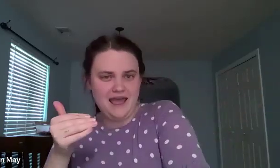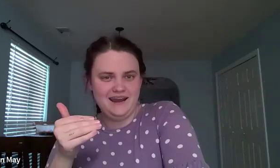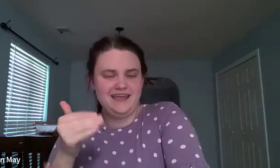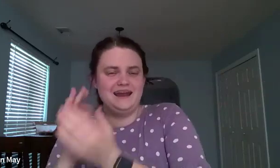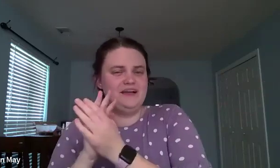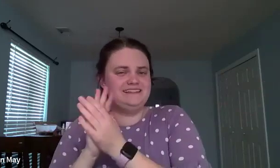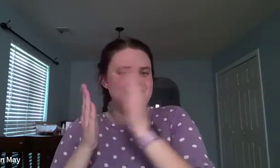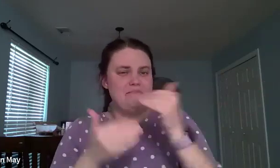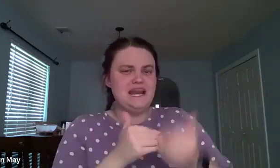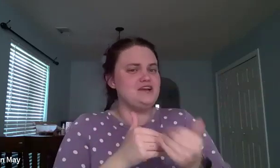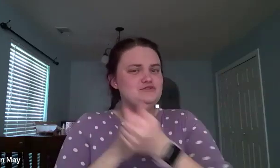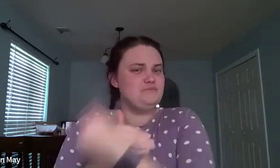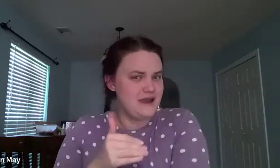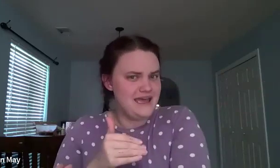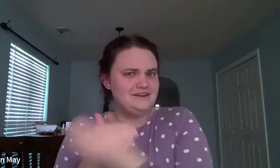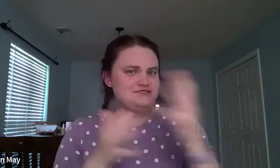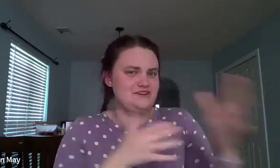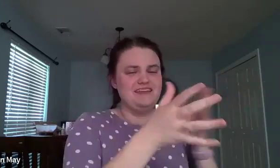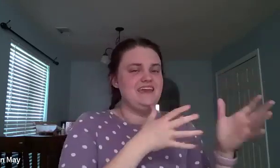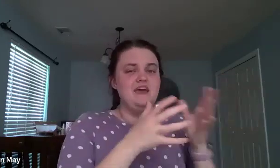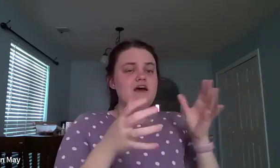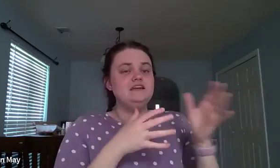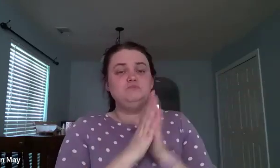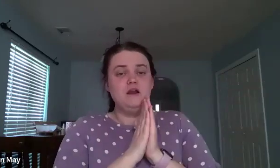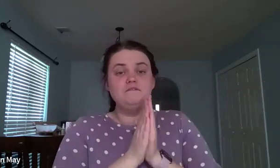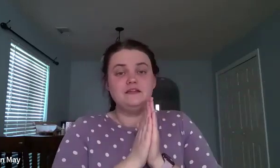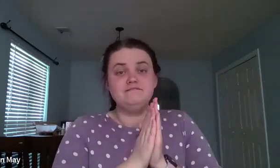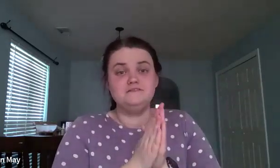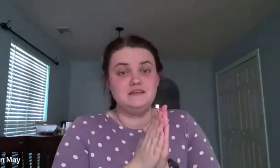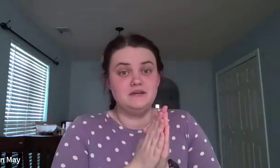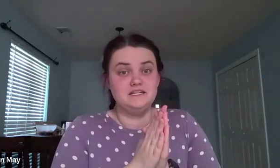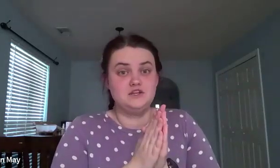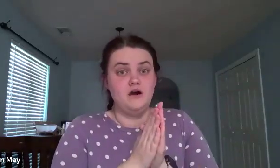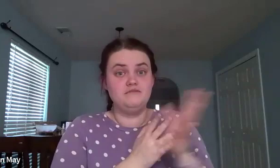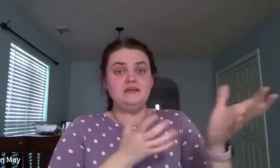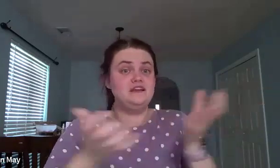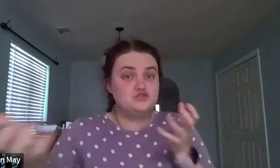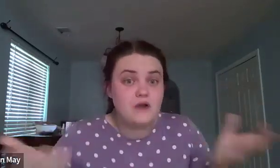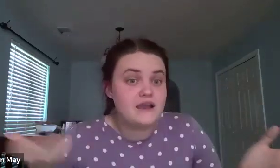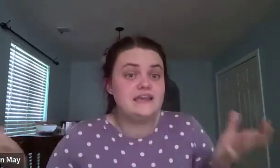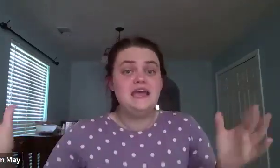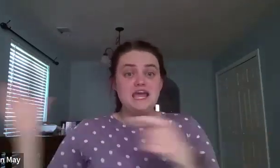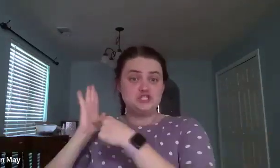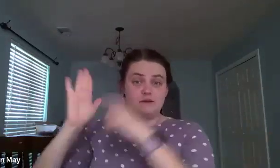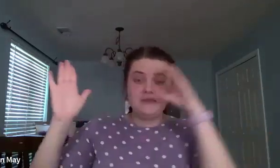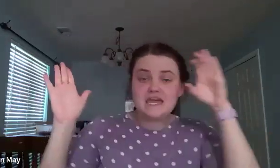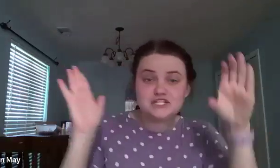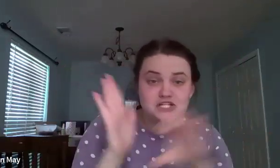bread. And I'm like, does that mean actual bread? Are you talking like it went on for like 15 minutes, y'all, of me like trying and showing